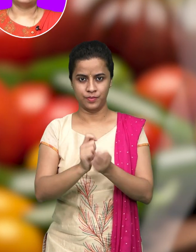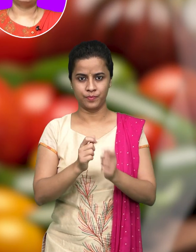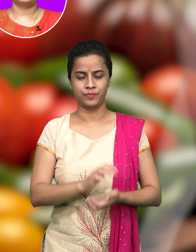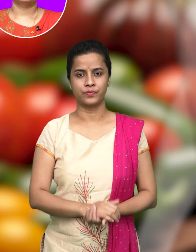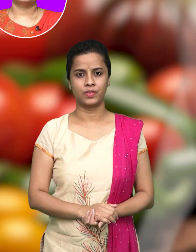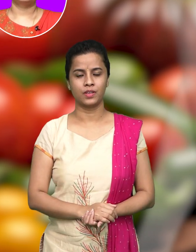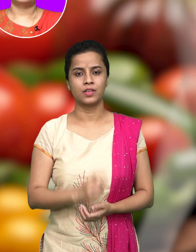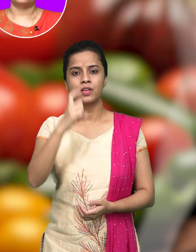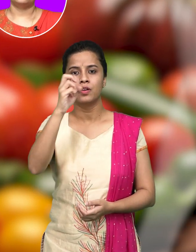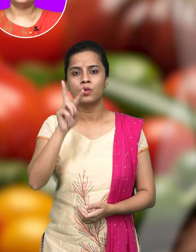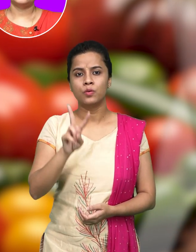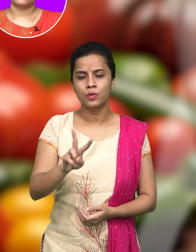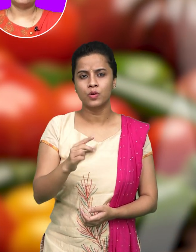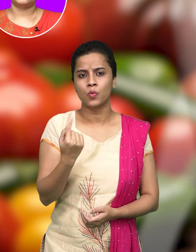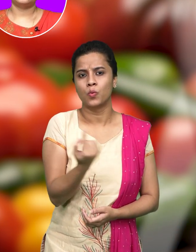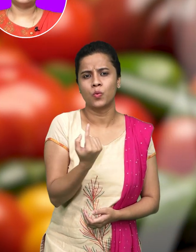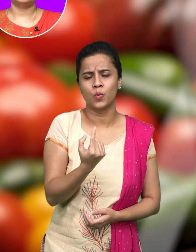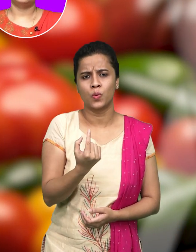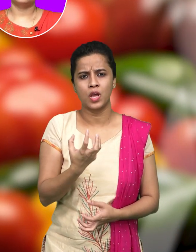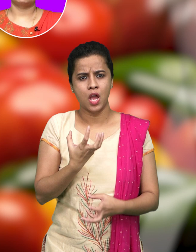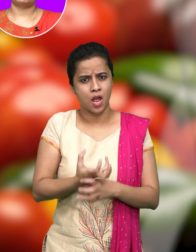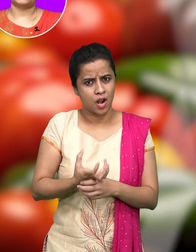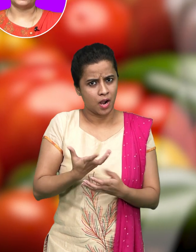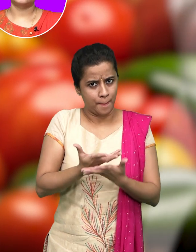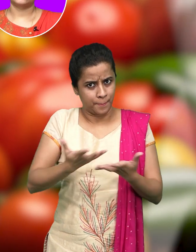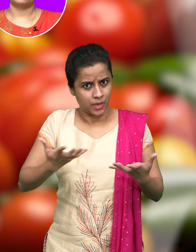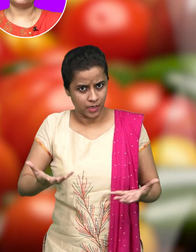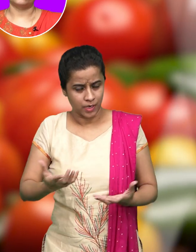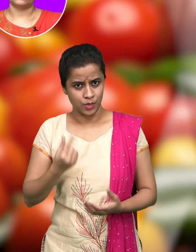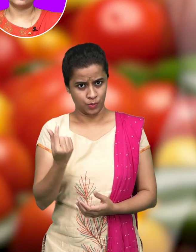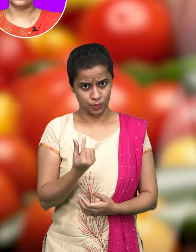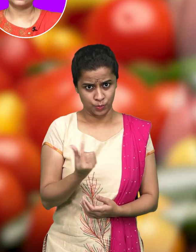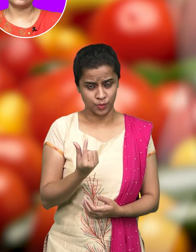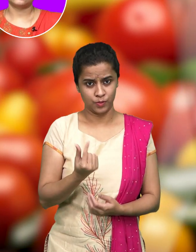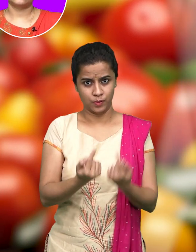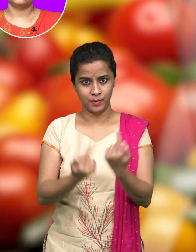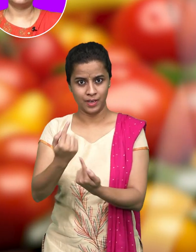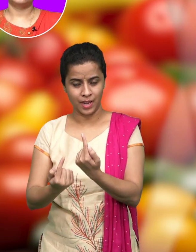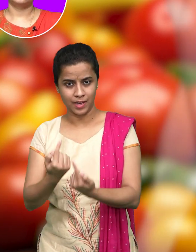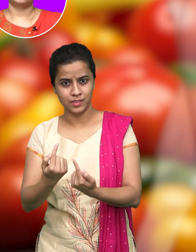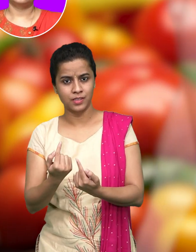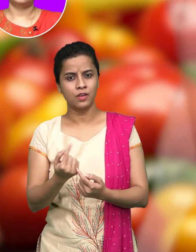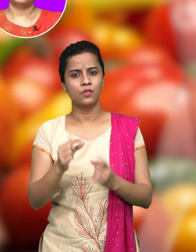Is carbon dioxide the only raw material used by plants for photosynthesis?